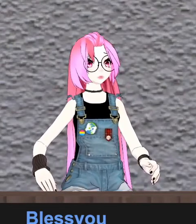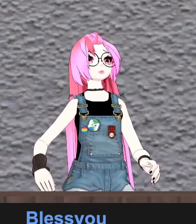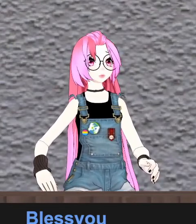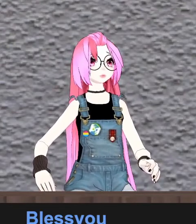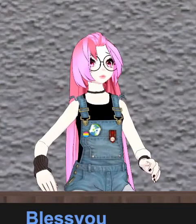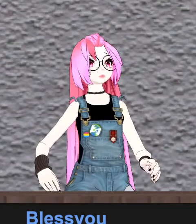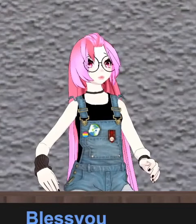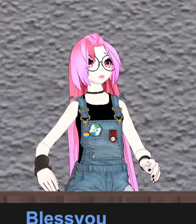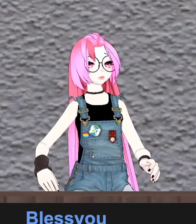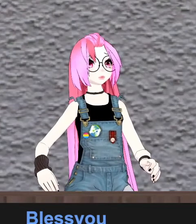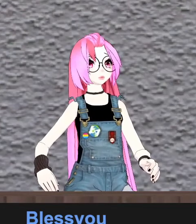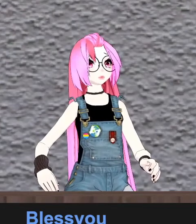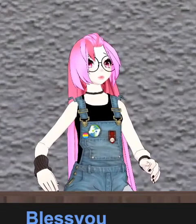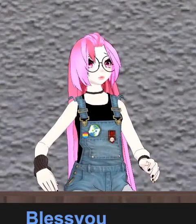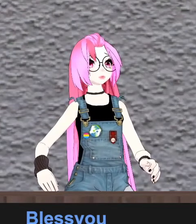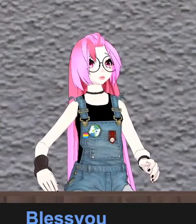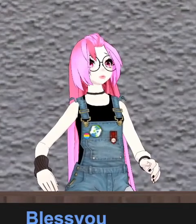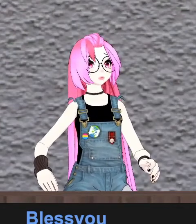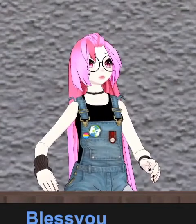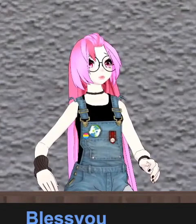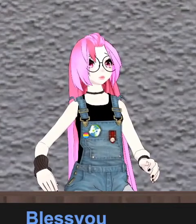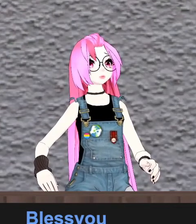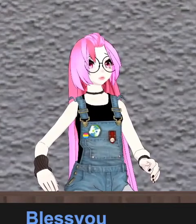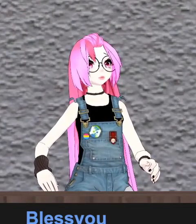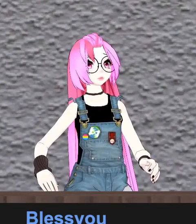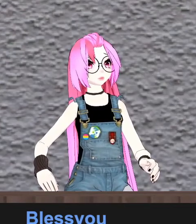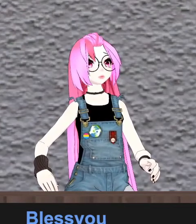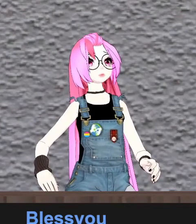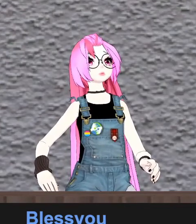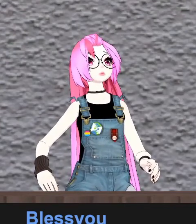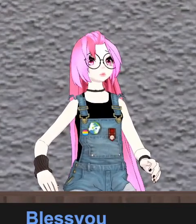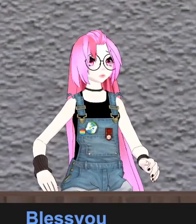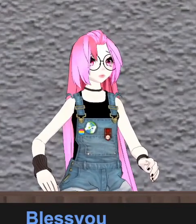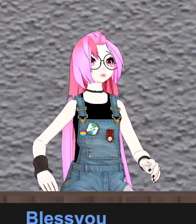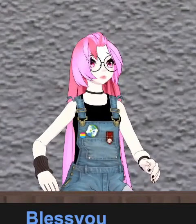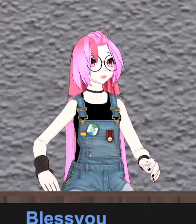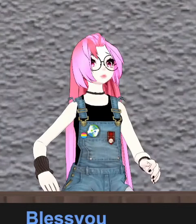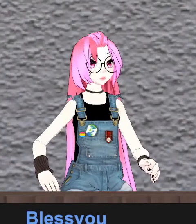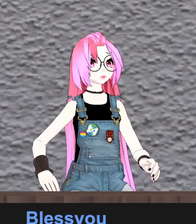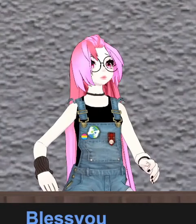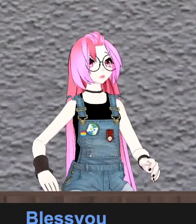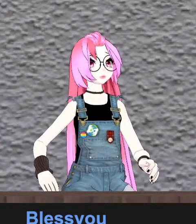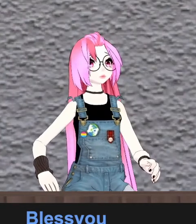I think I wrote the second one. It's similar to the sign like for teasing, like to tease. So, but it's like